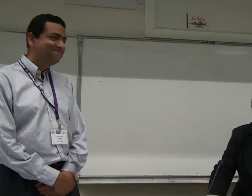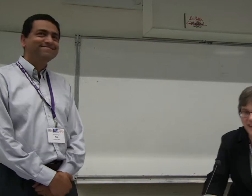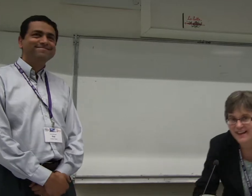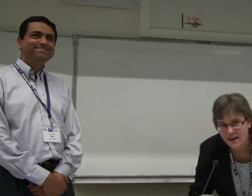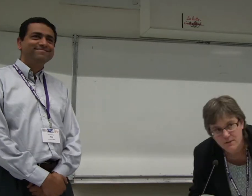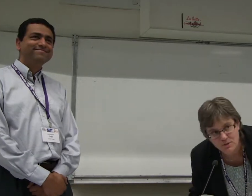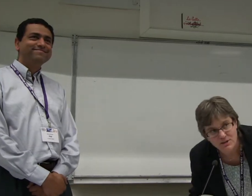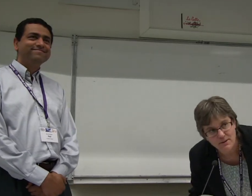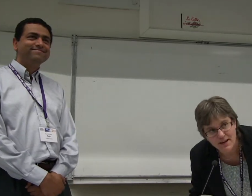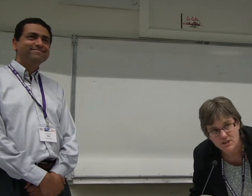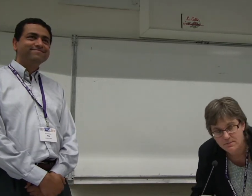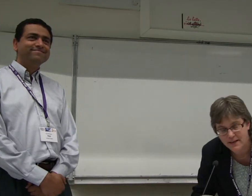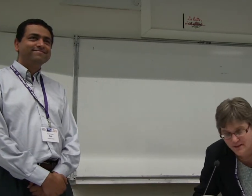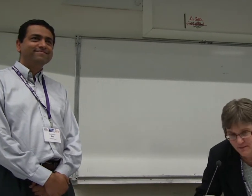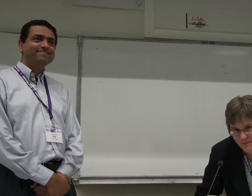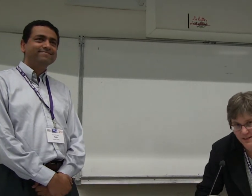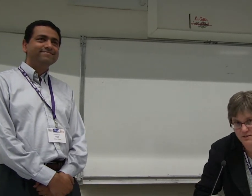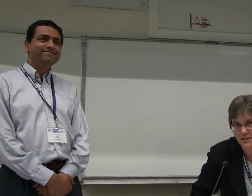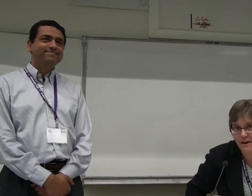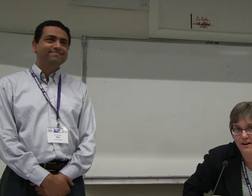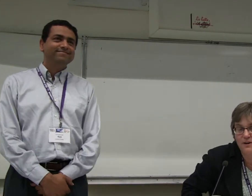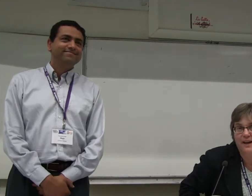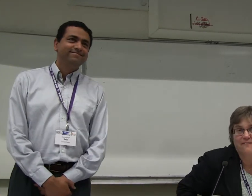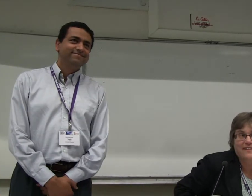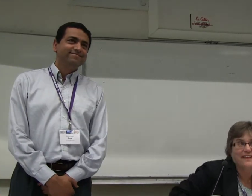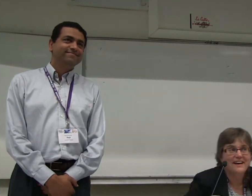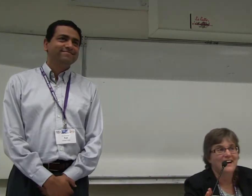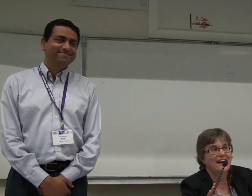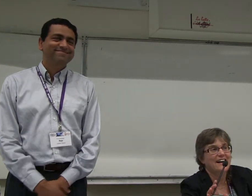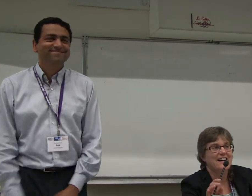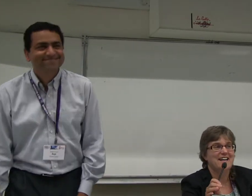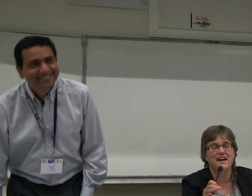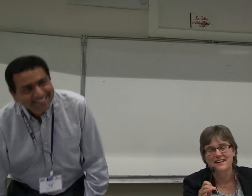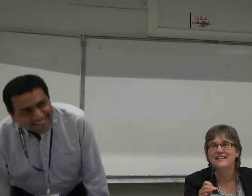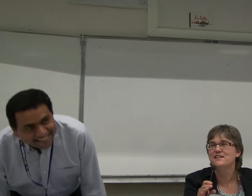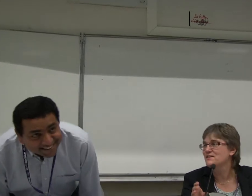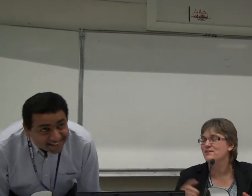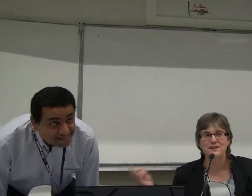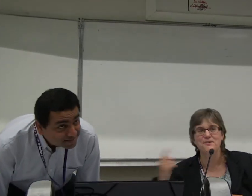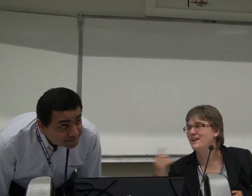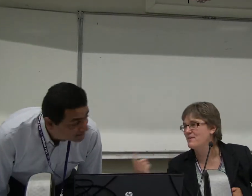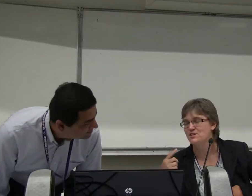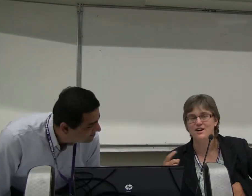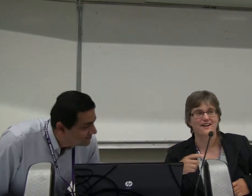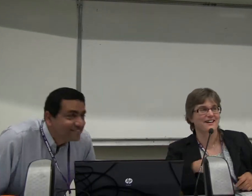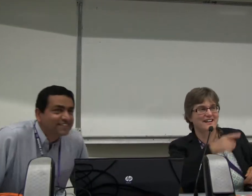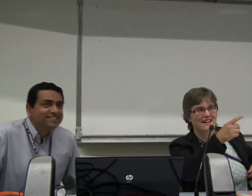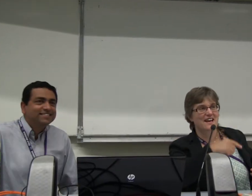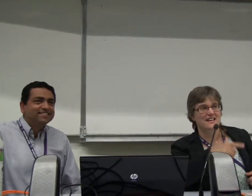Okay, we're trying to manage some mic issues here. Okay. Yeah. So you and I will share. He